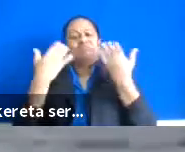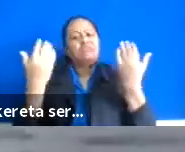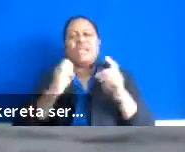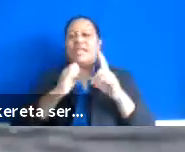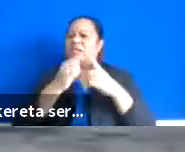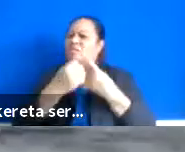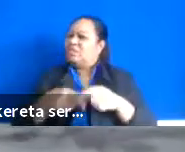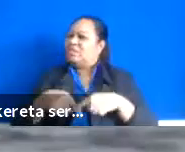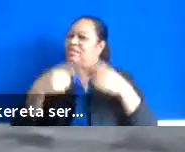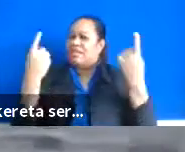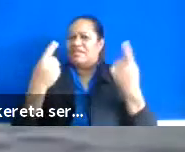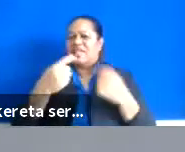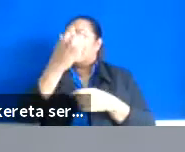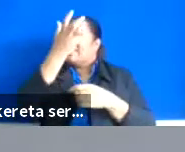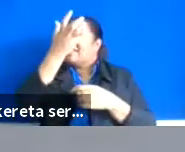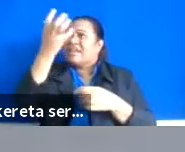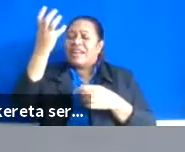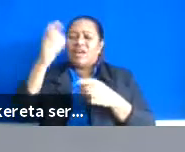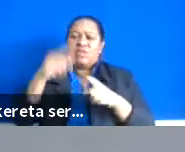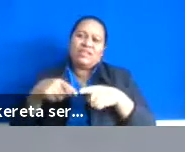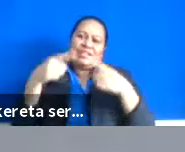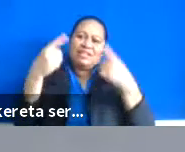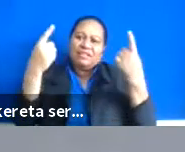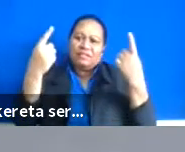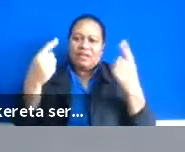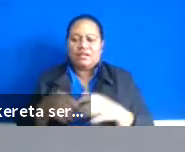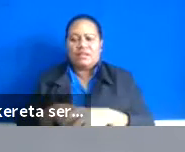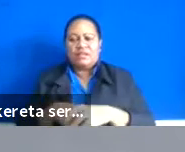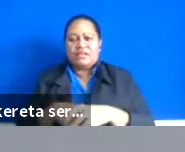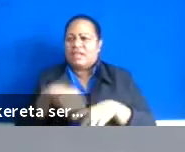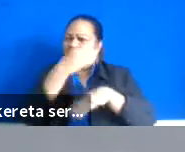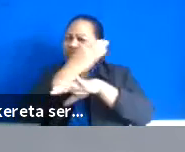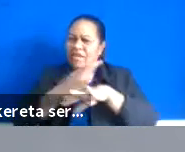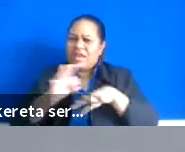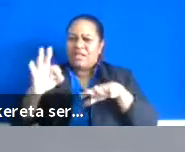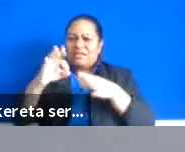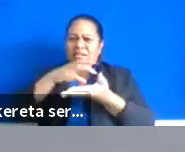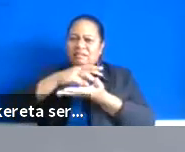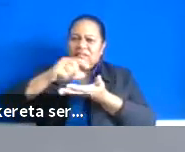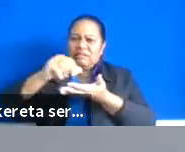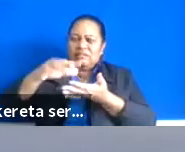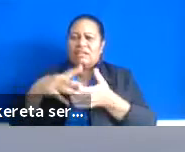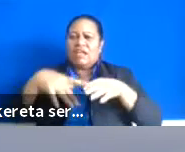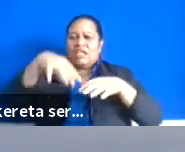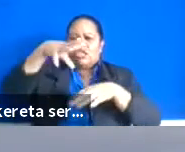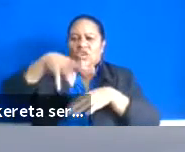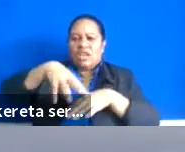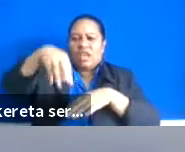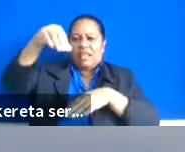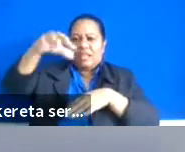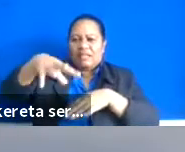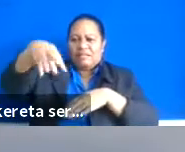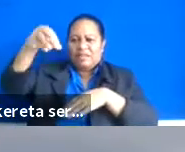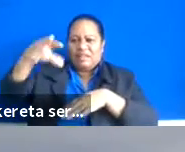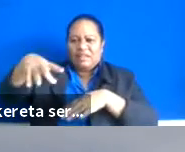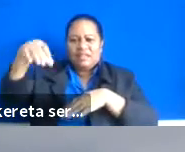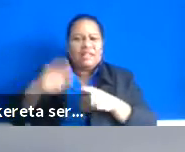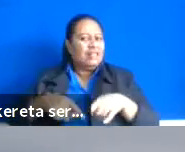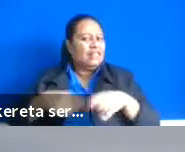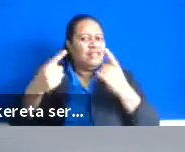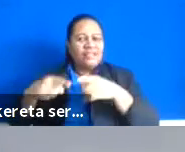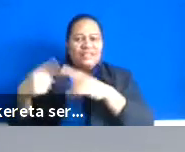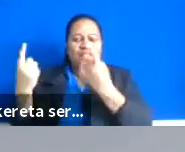cloud, discovery of fresh-looking gravel, jellyfish, sea foam, and the number of breadfruit in a